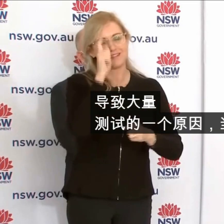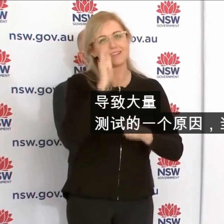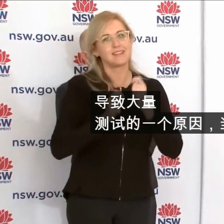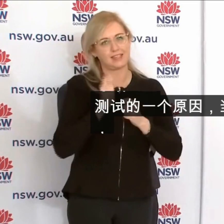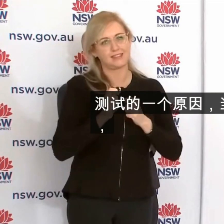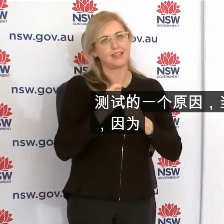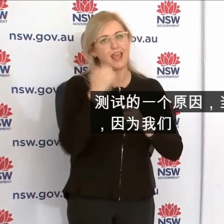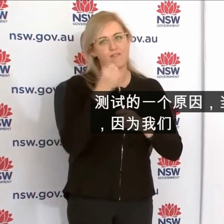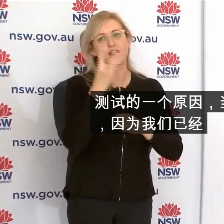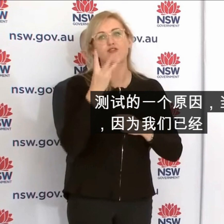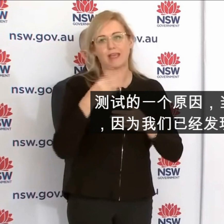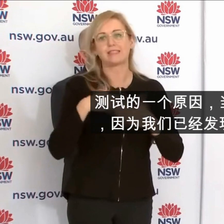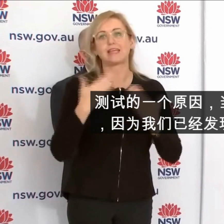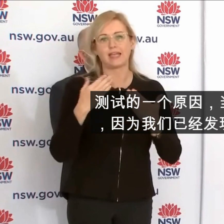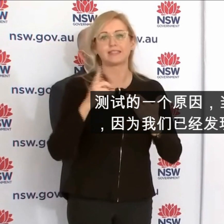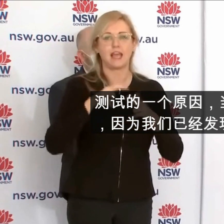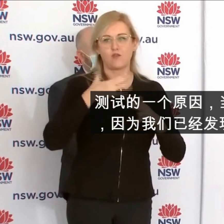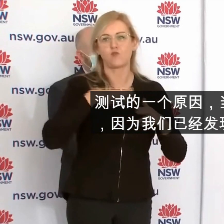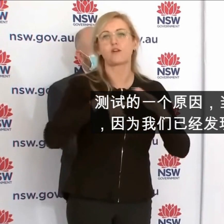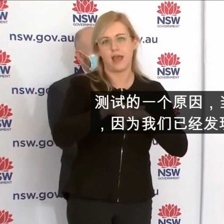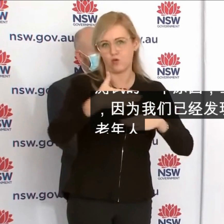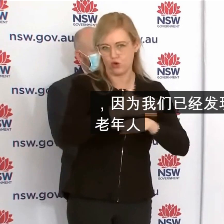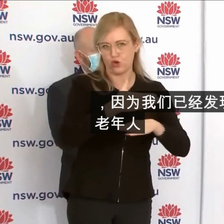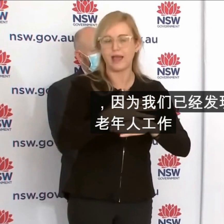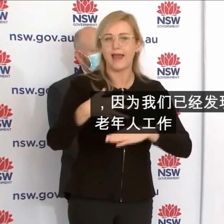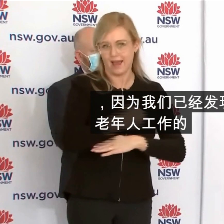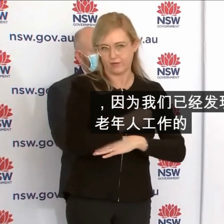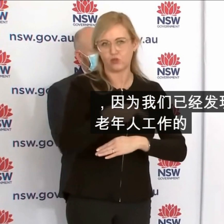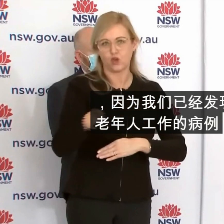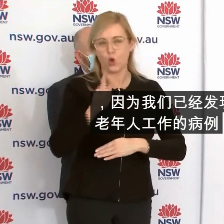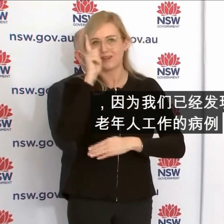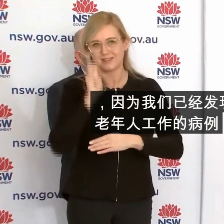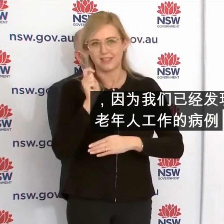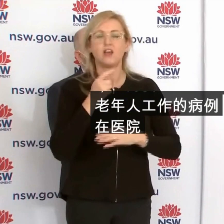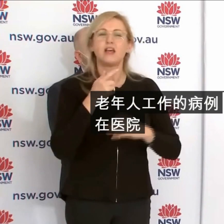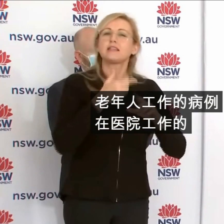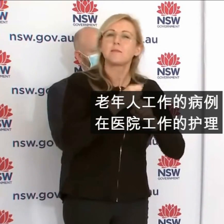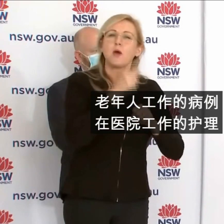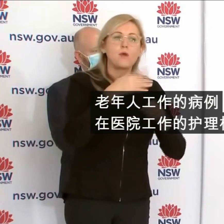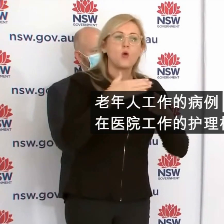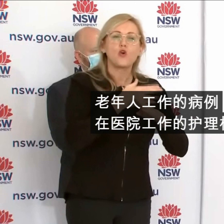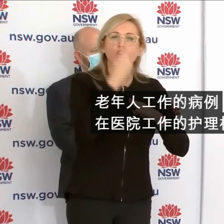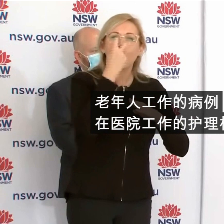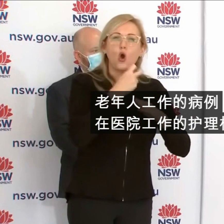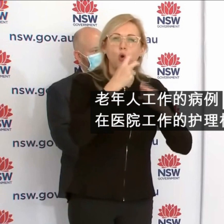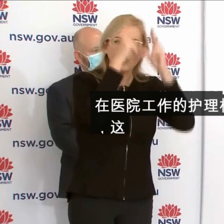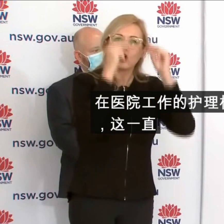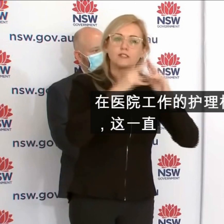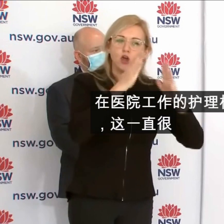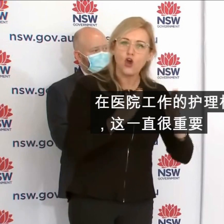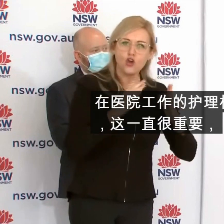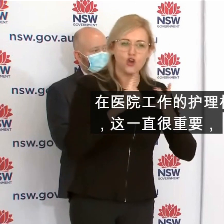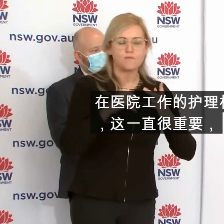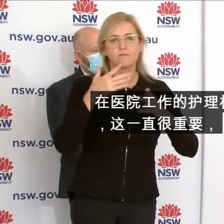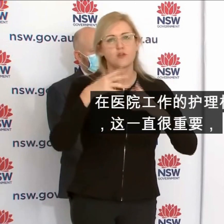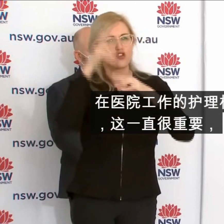it has been useful to date in that we have picked up cases who are working in aged care facilities, who are working in hospitals, and